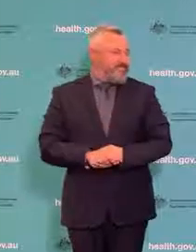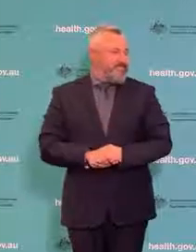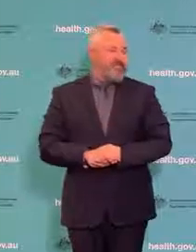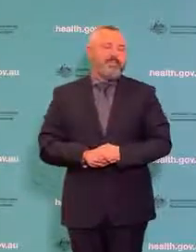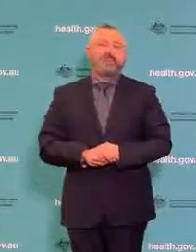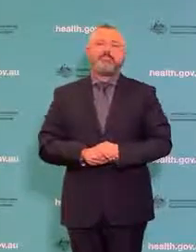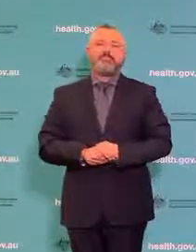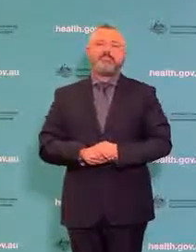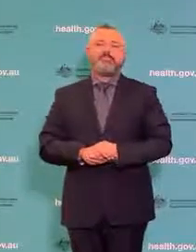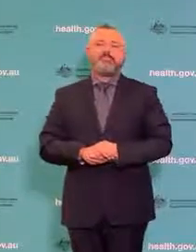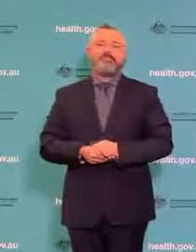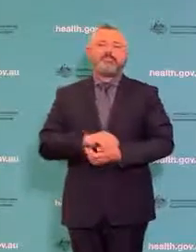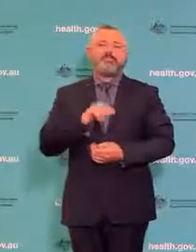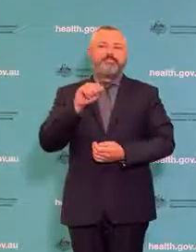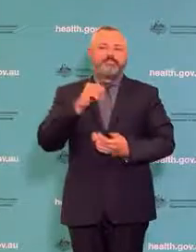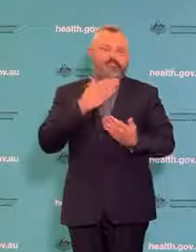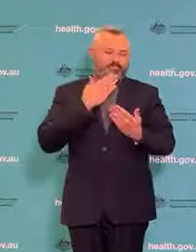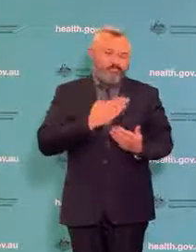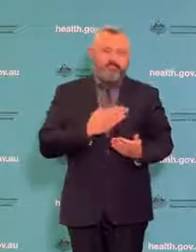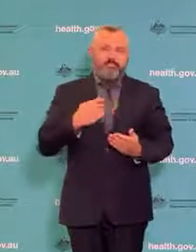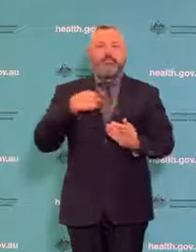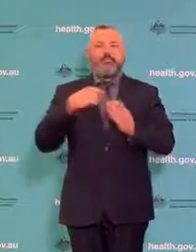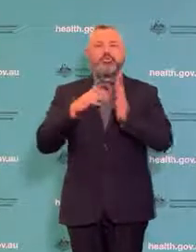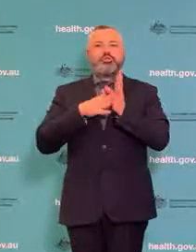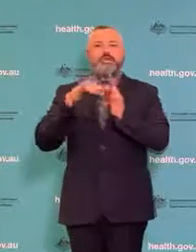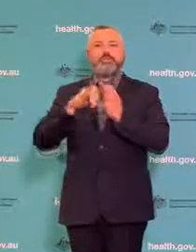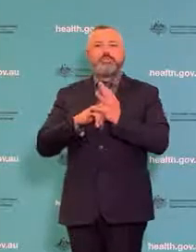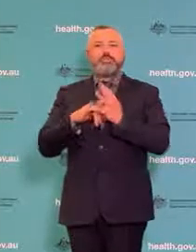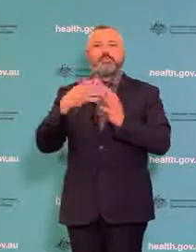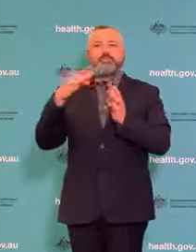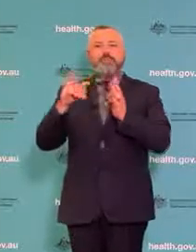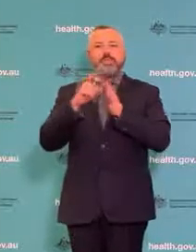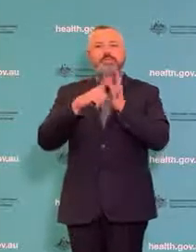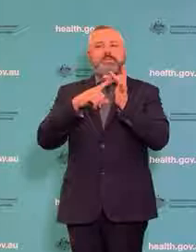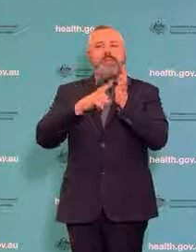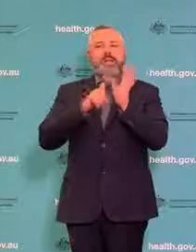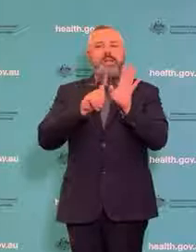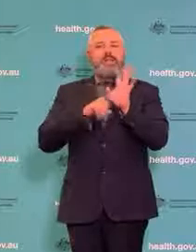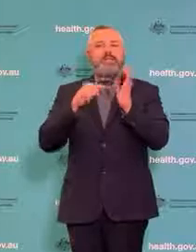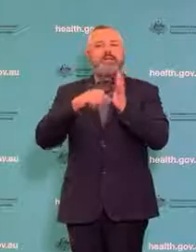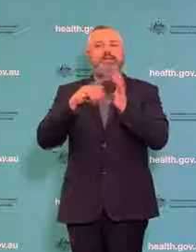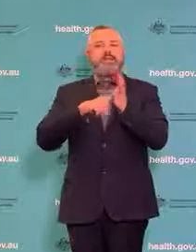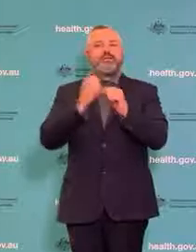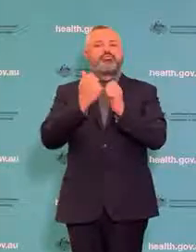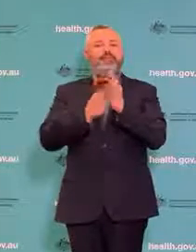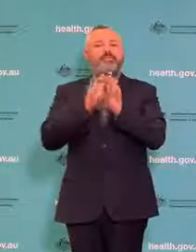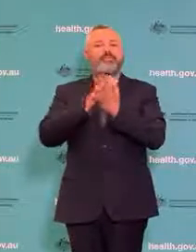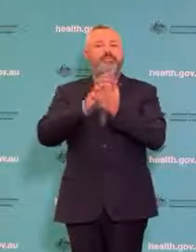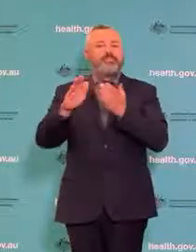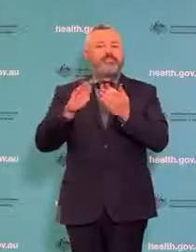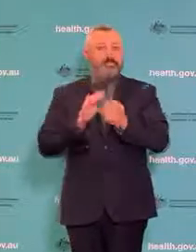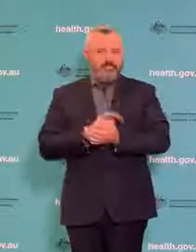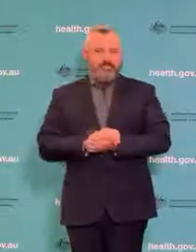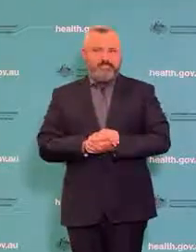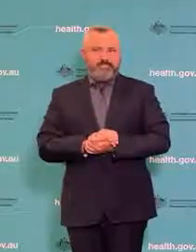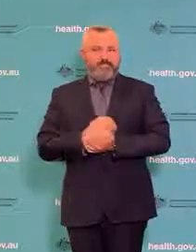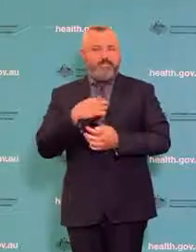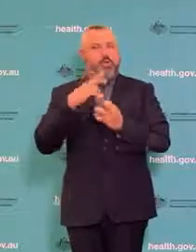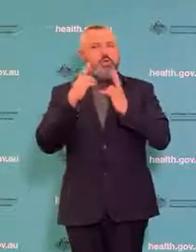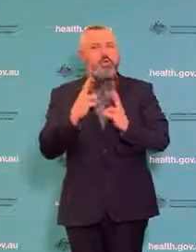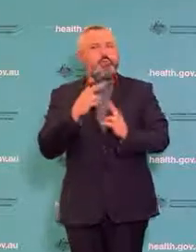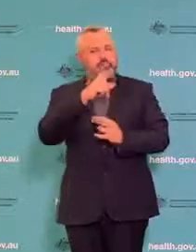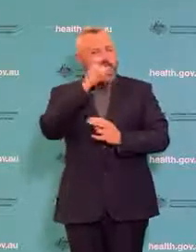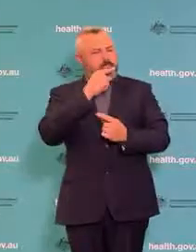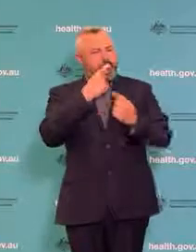Yes, thanks, Alison. James Adoherty from the Daily Telegraph here. Hopefully you can hear me. Yes, James. I was just hoping you could provide an update